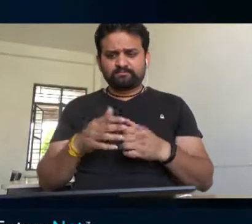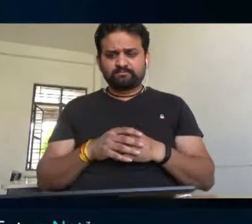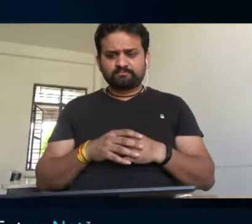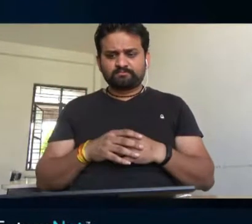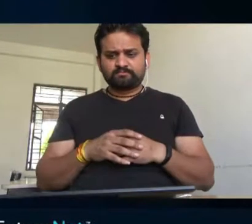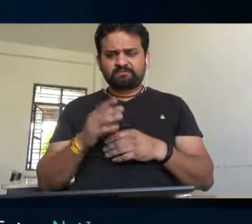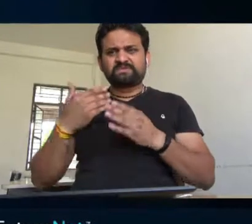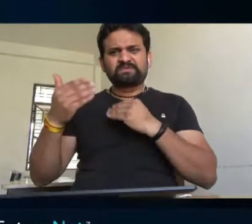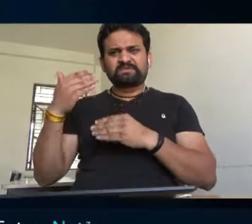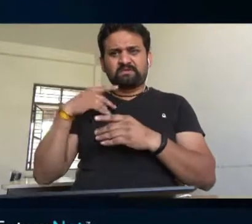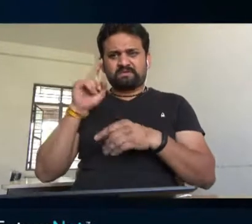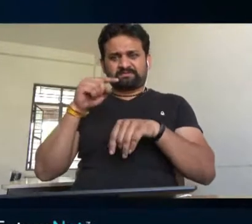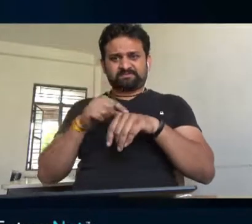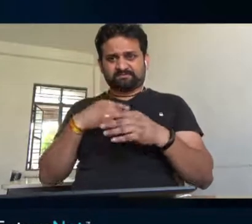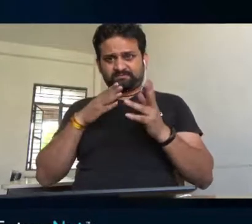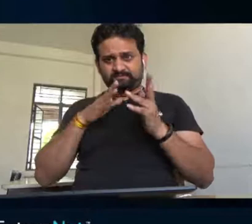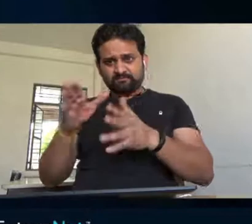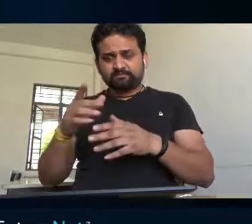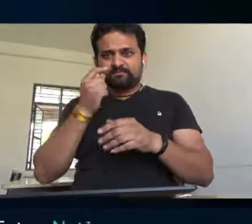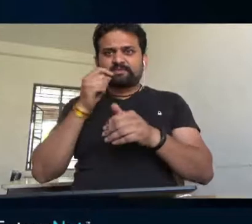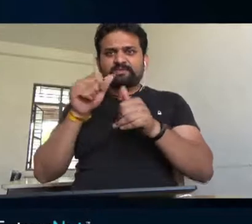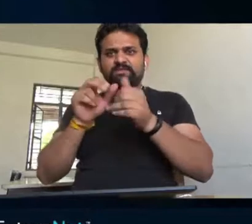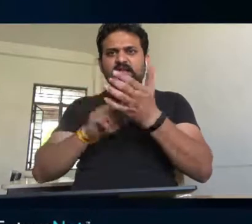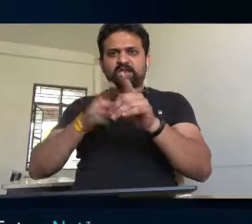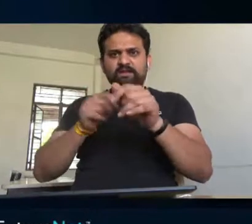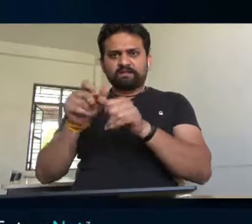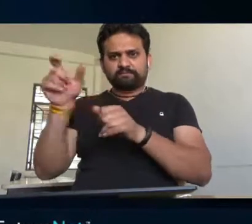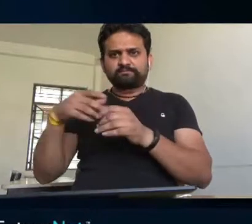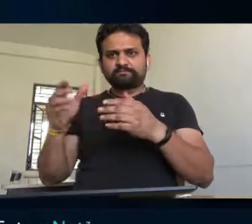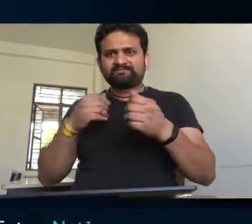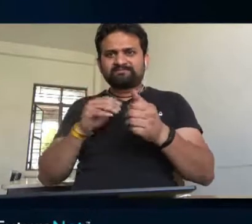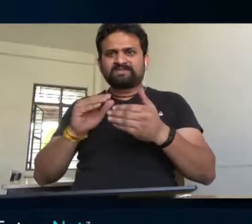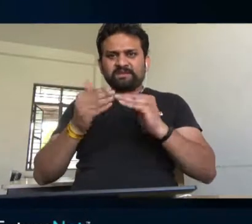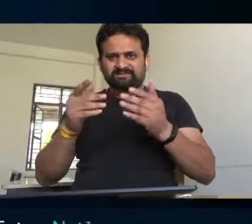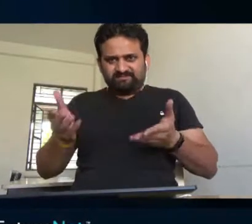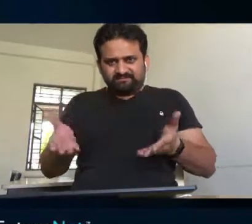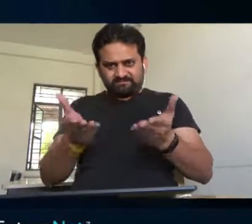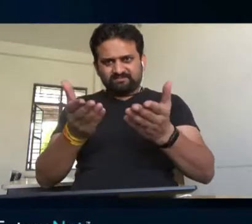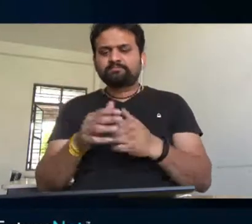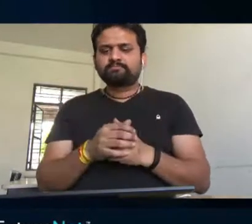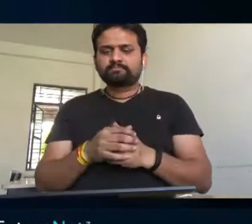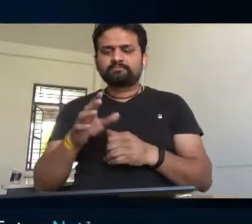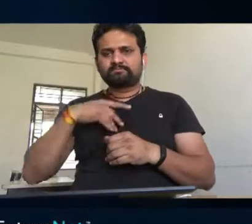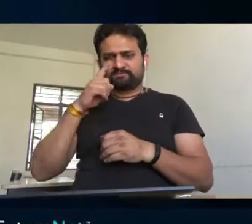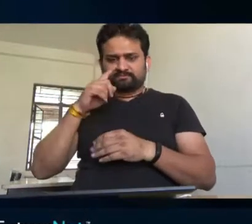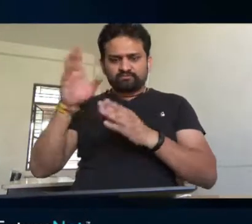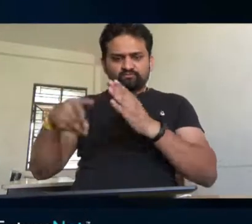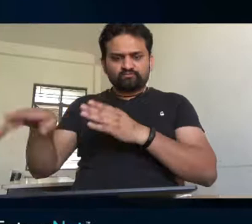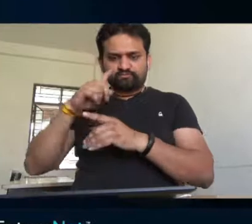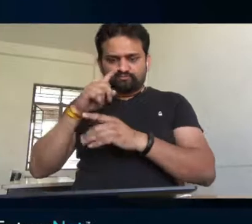FutureNet, futsal FutureNet Maribor. Yeah, I like it a lot. I like it a lot too, because I remember when I